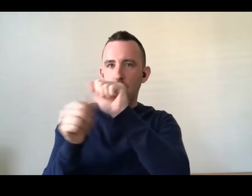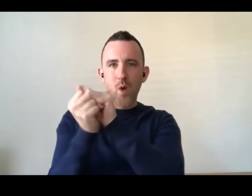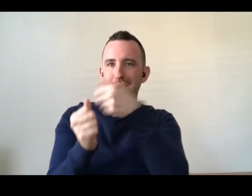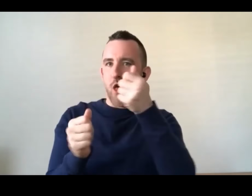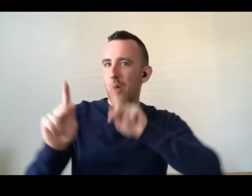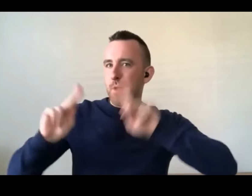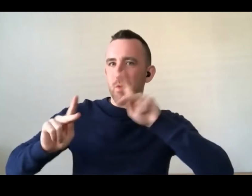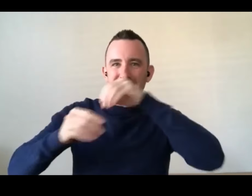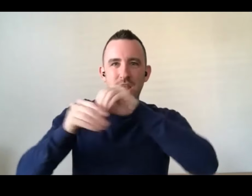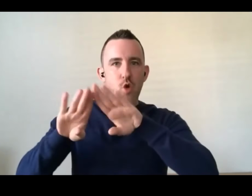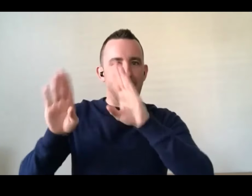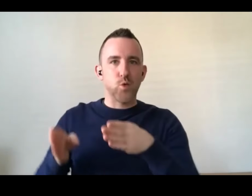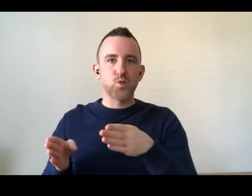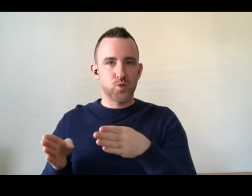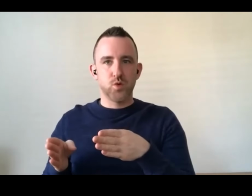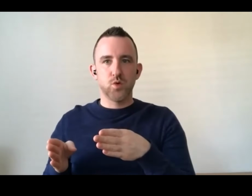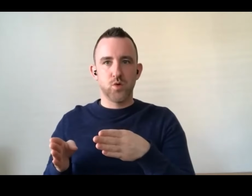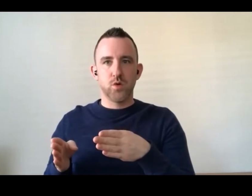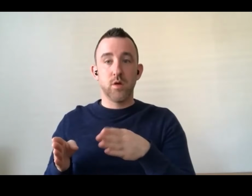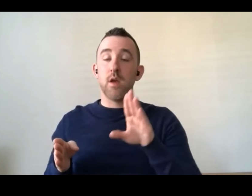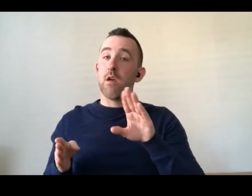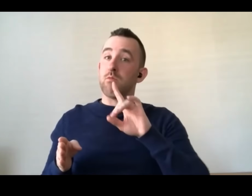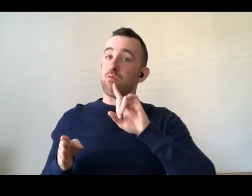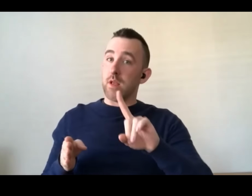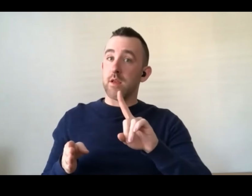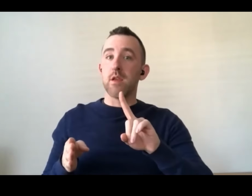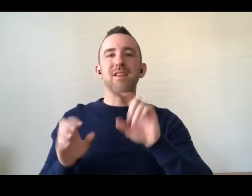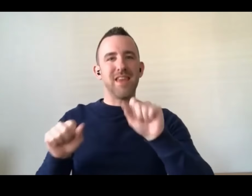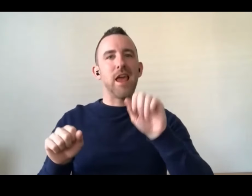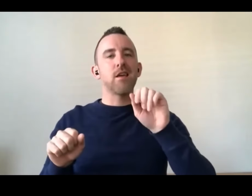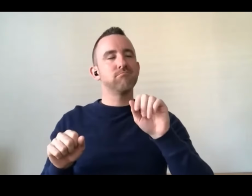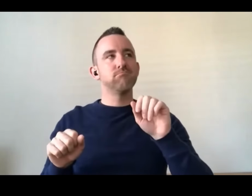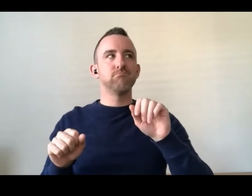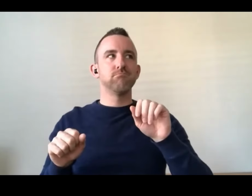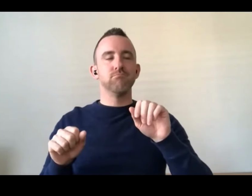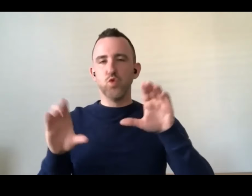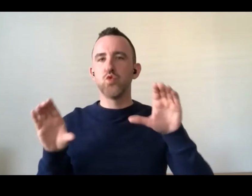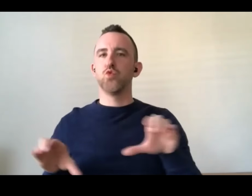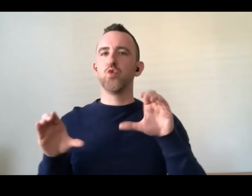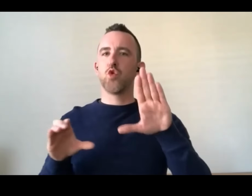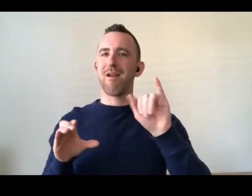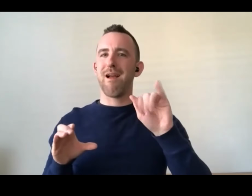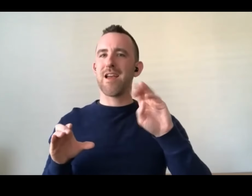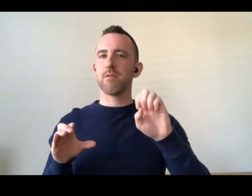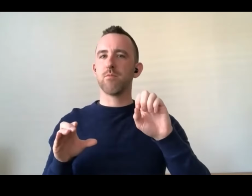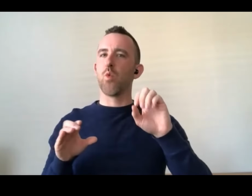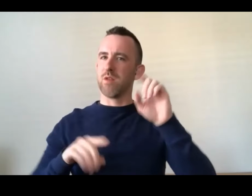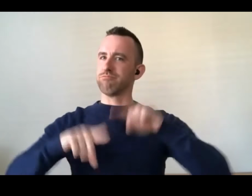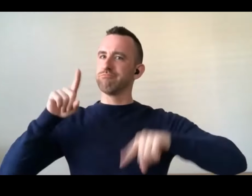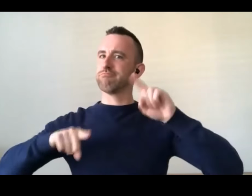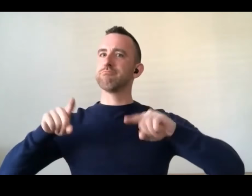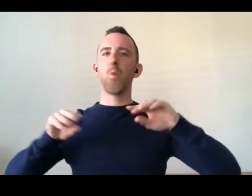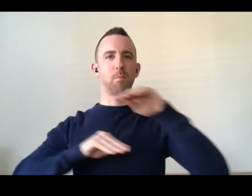people in your household, and in fact should be able to be done with varying levels of